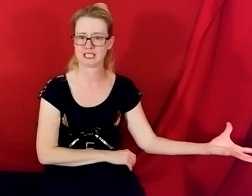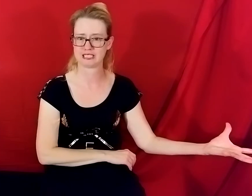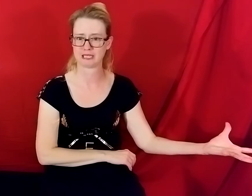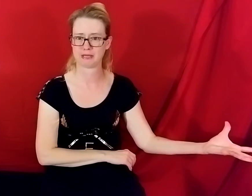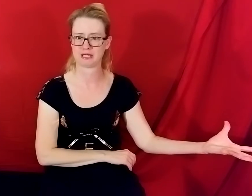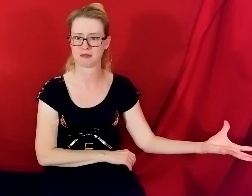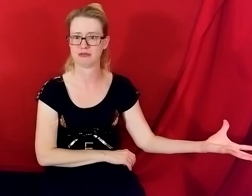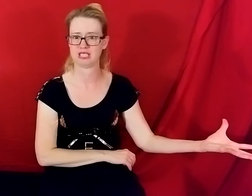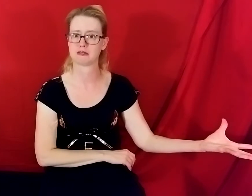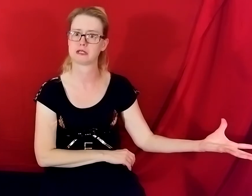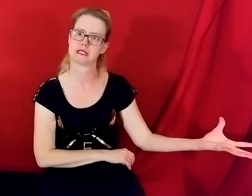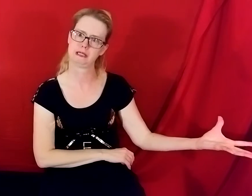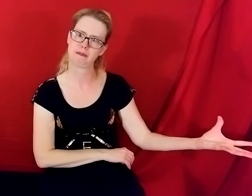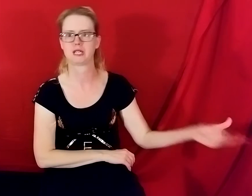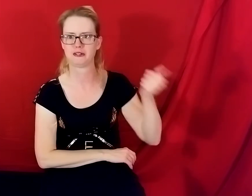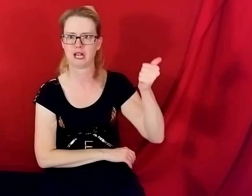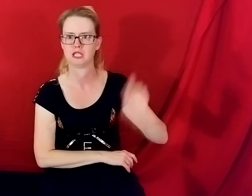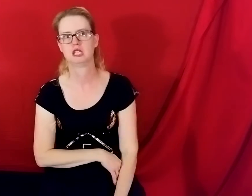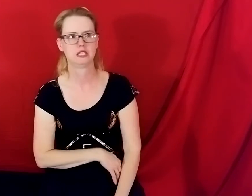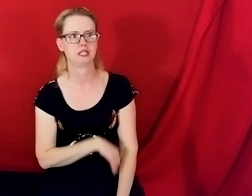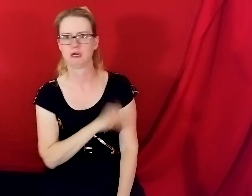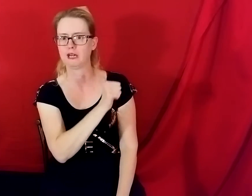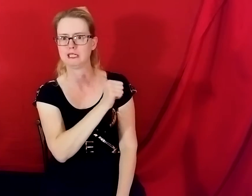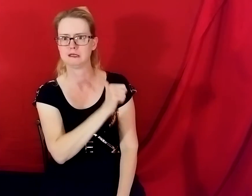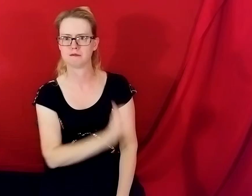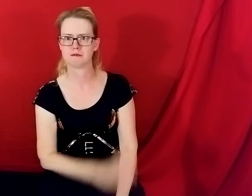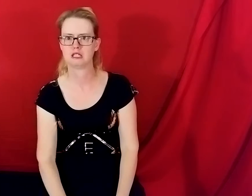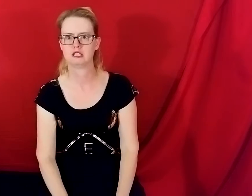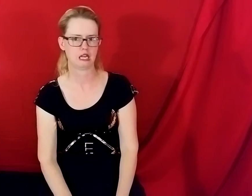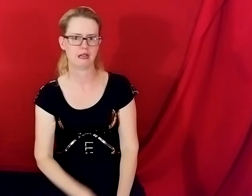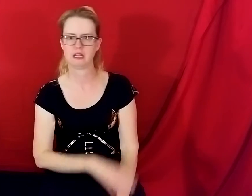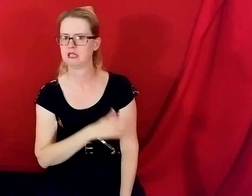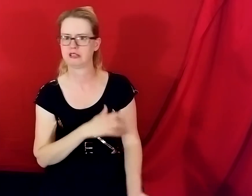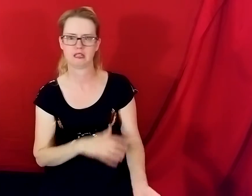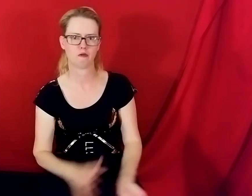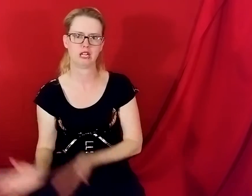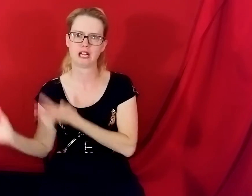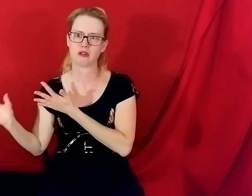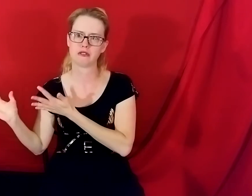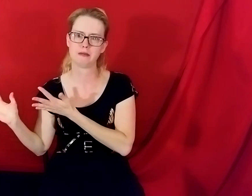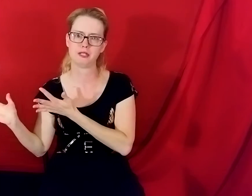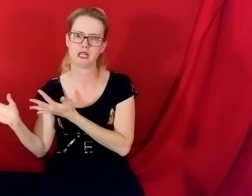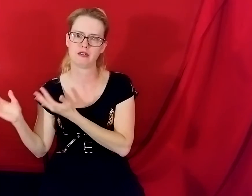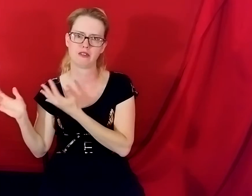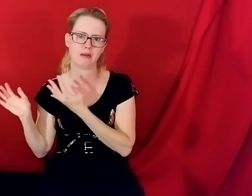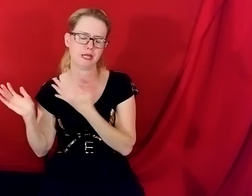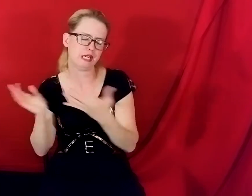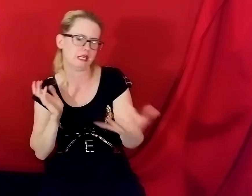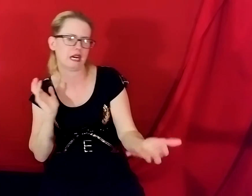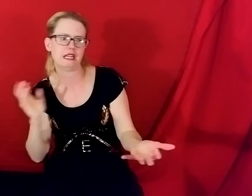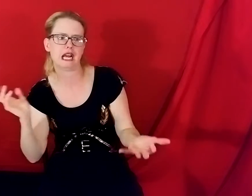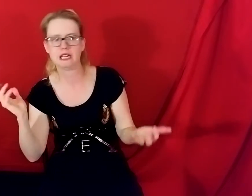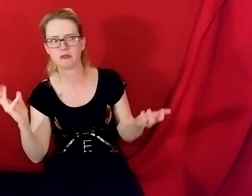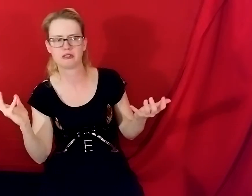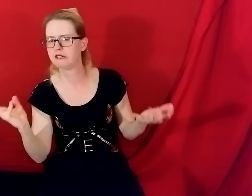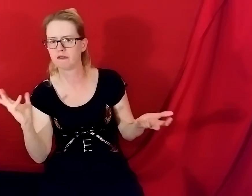this movie i was like yep gotcha you're right i went and had to go see it myself i mean i had to see it for myself